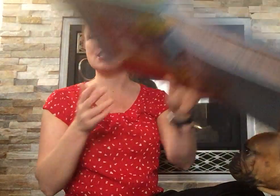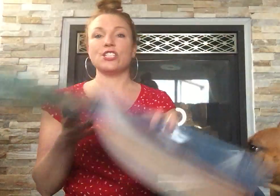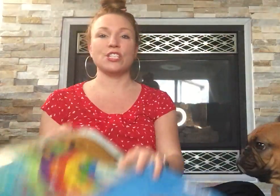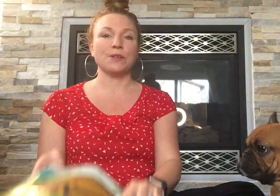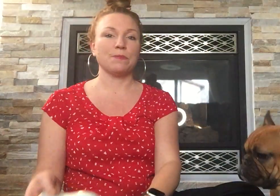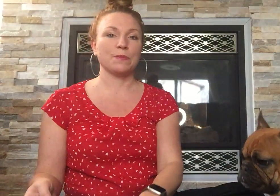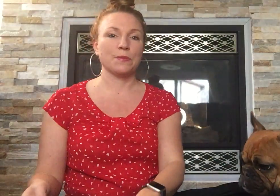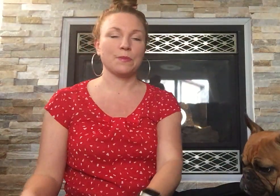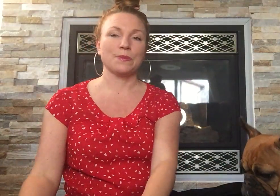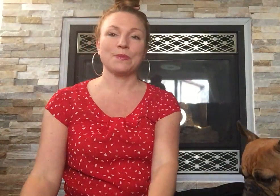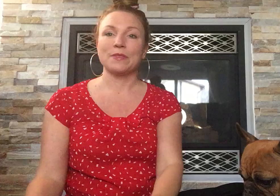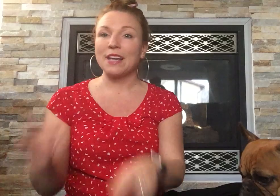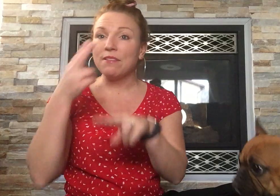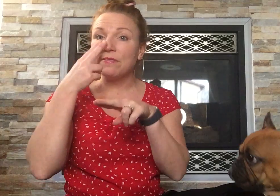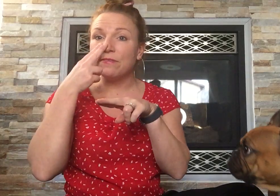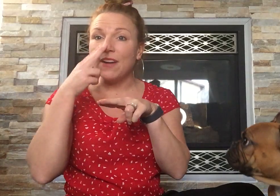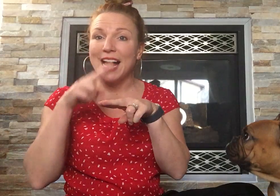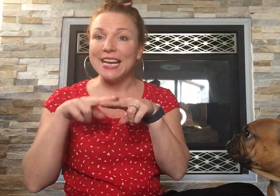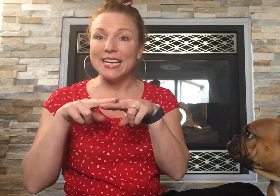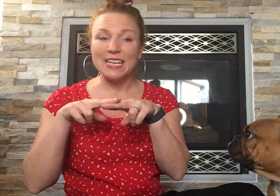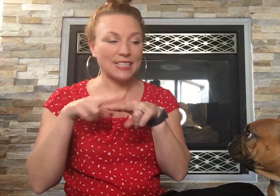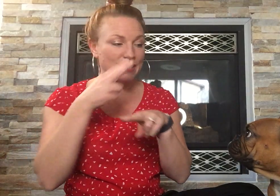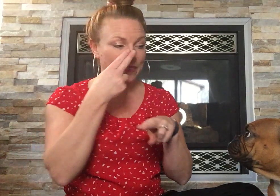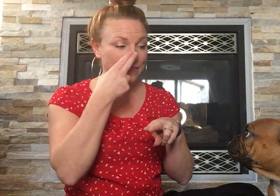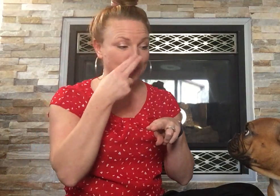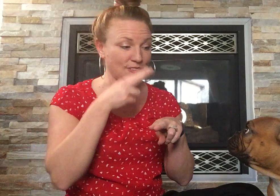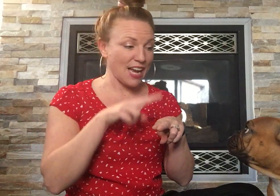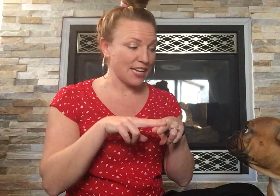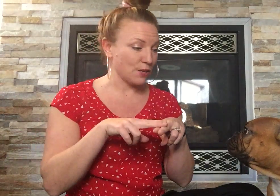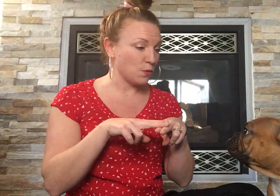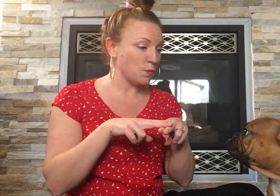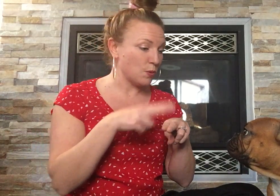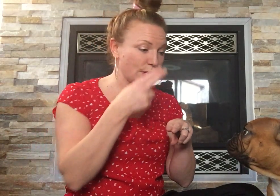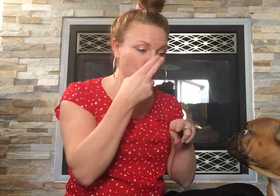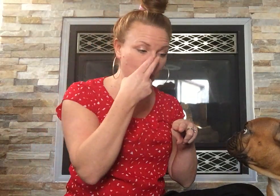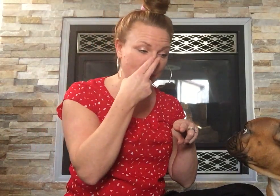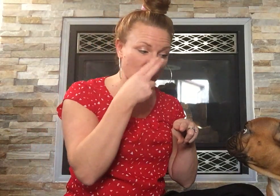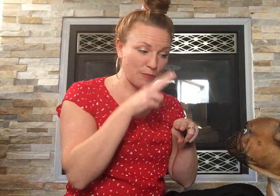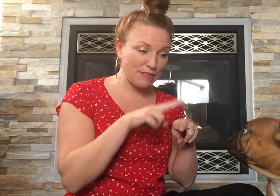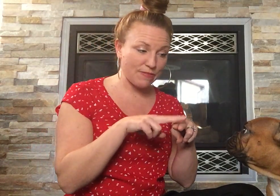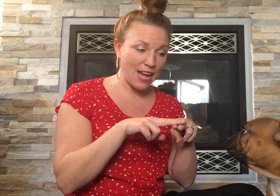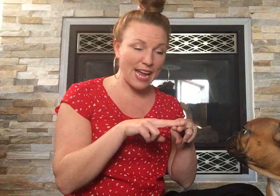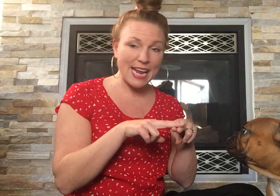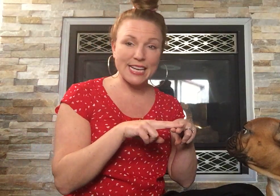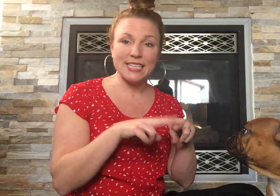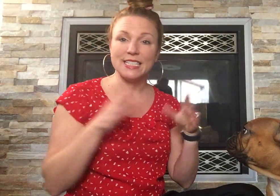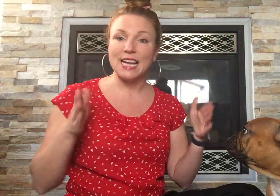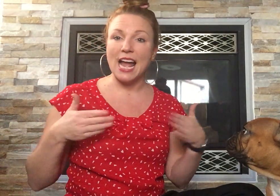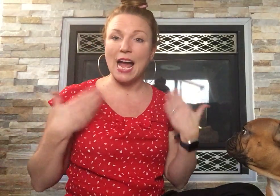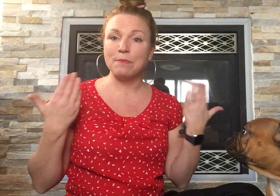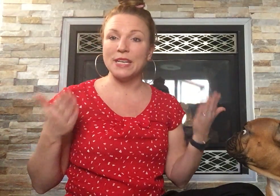much fun. Fun. Oh boy, Ruby, it's gonna be fun.